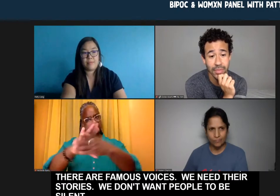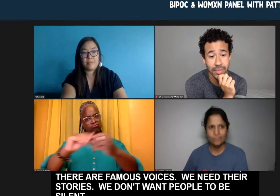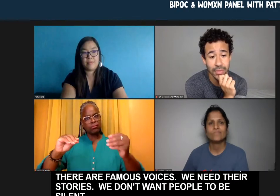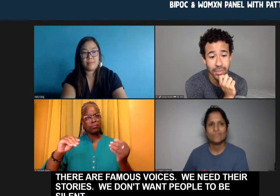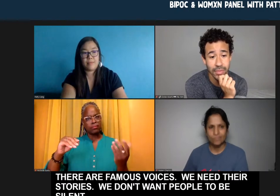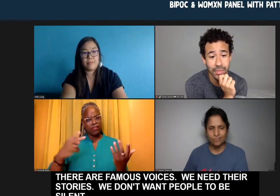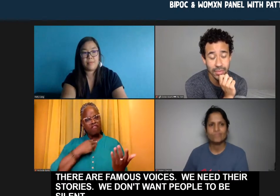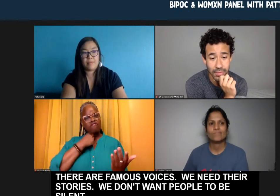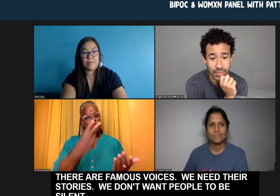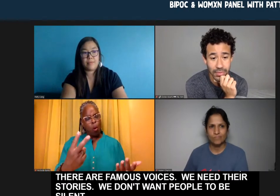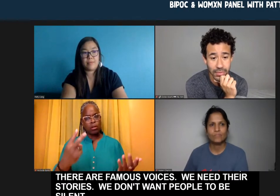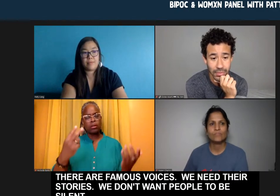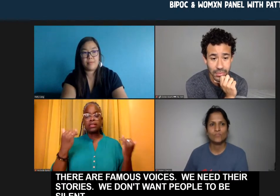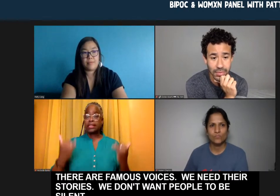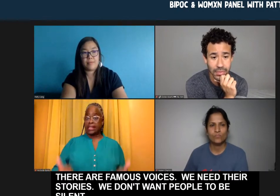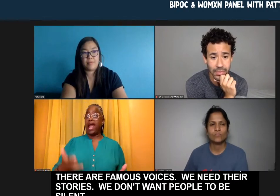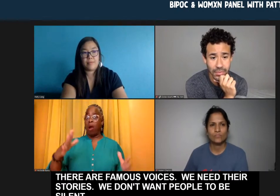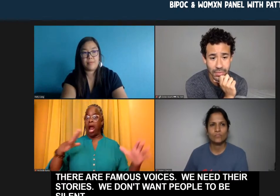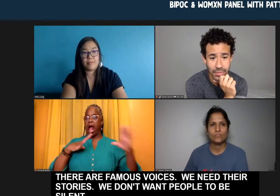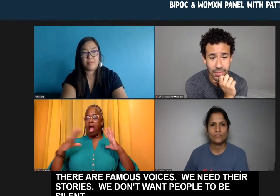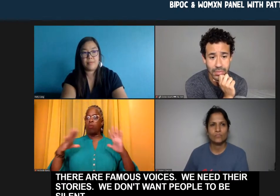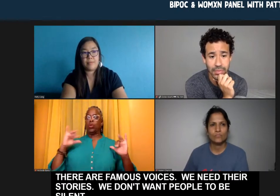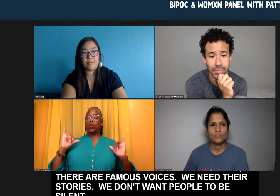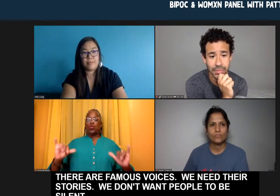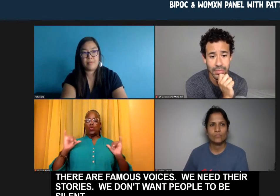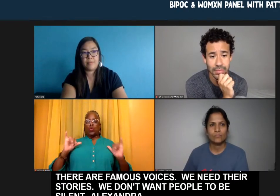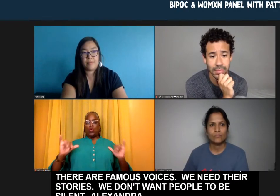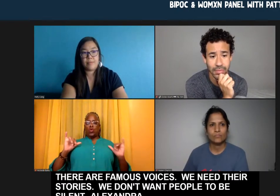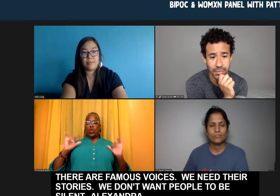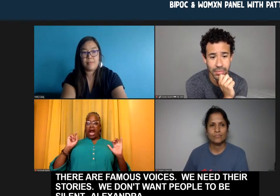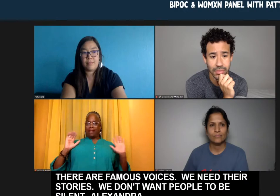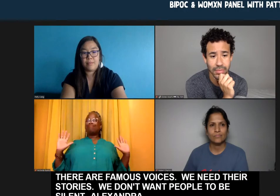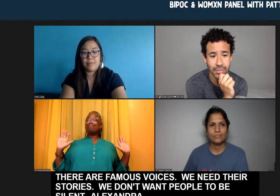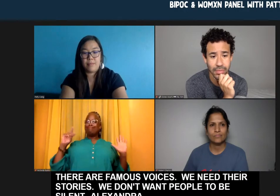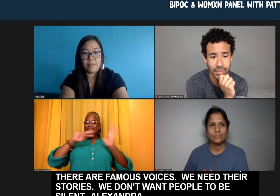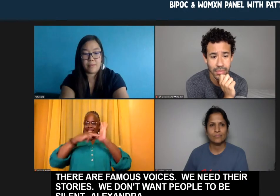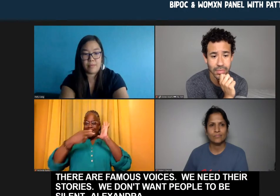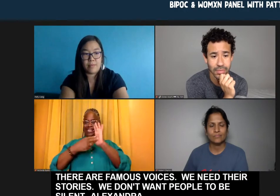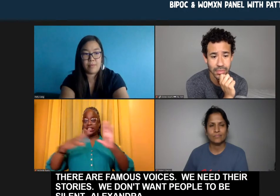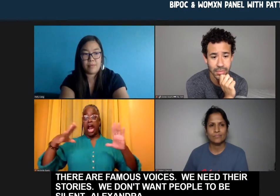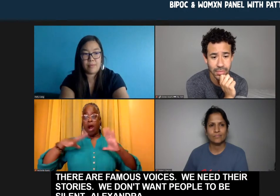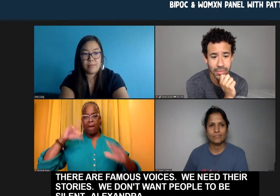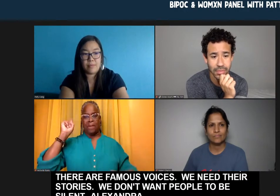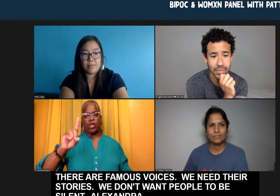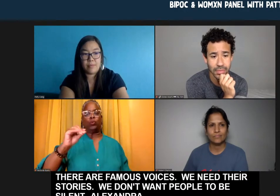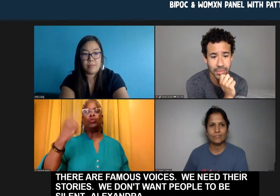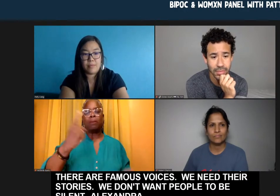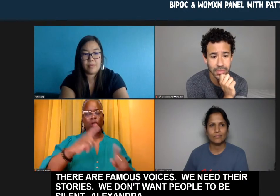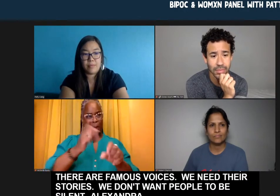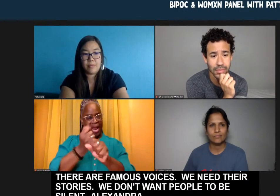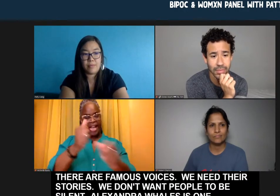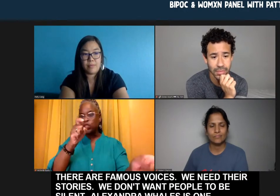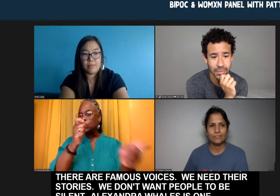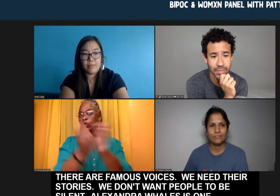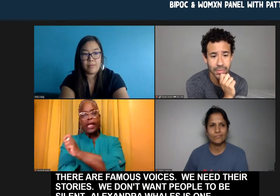Snipe. These are people who are Black and deaf, BIPOC people, and they have stories and their voices are being heard.